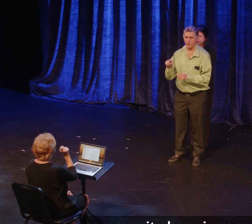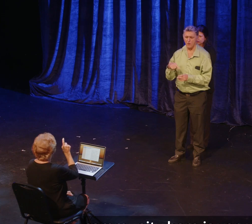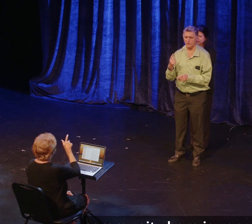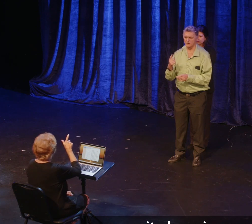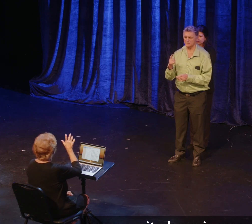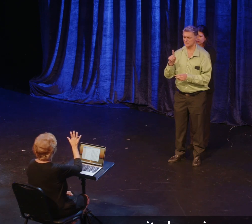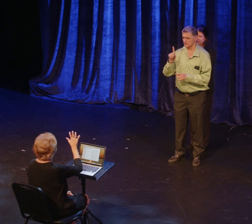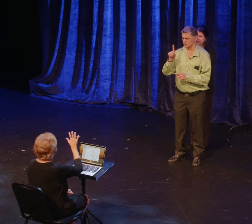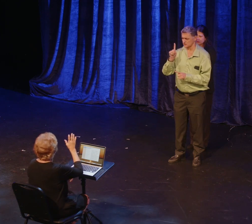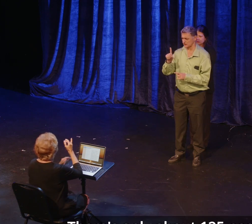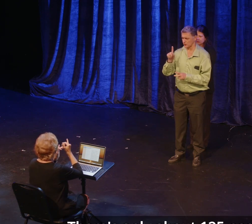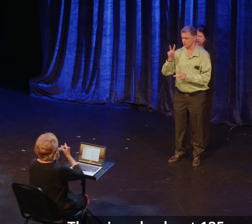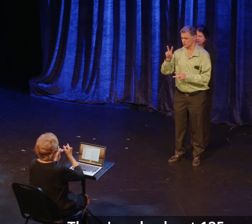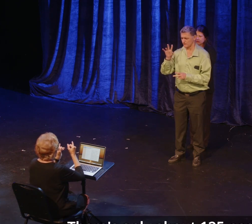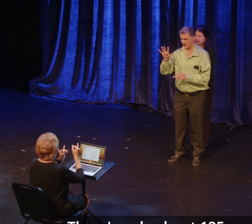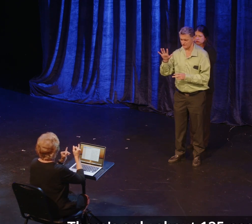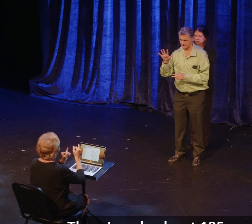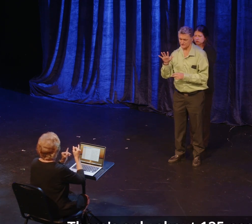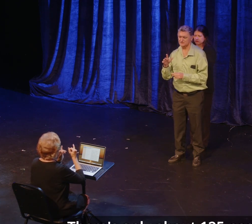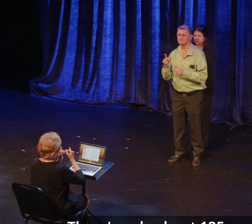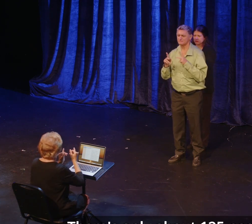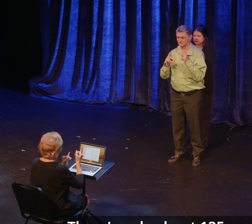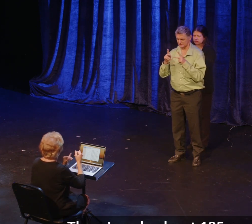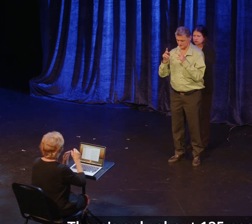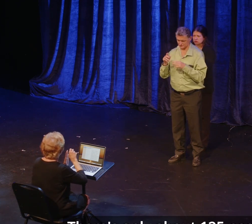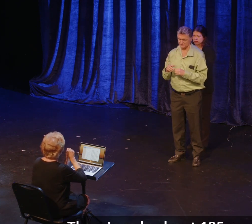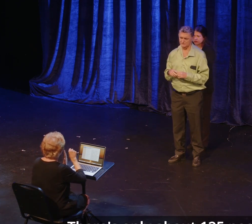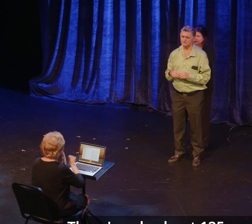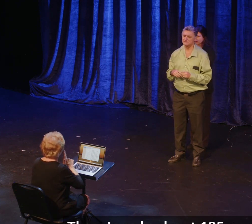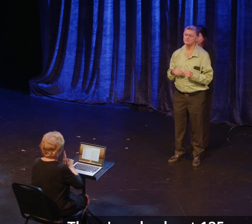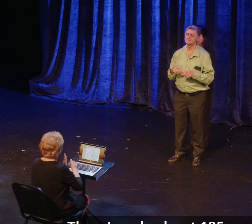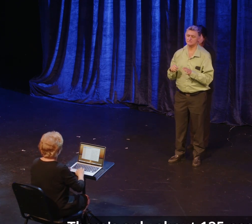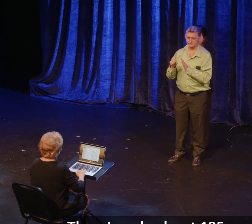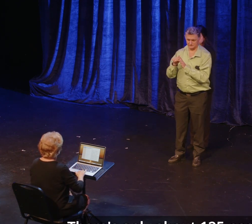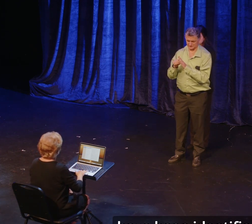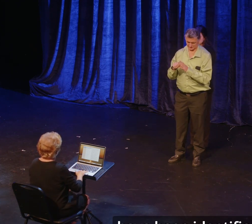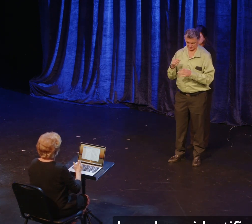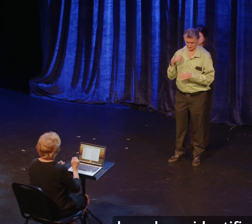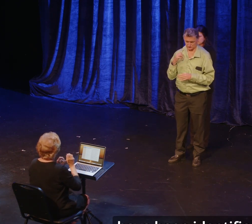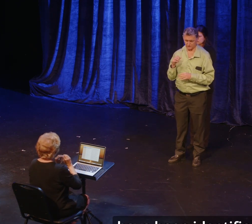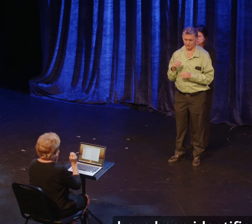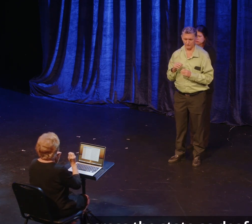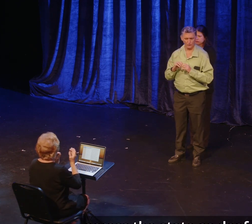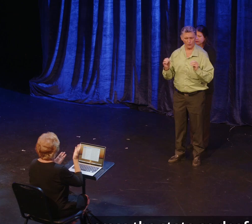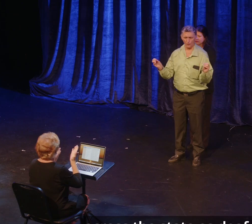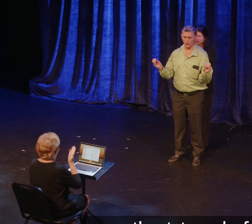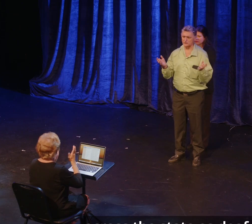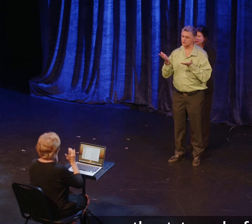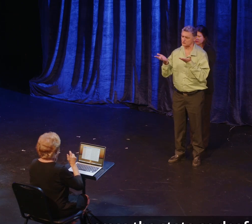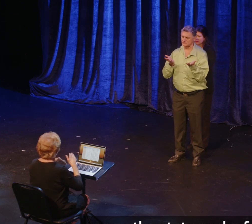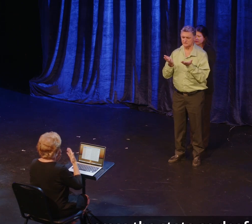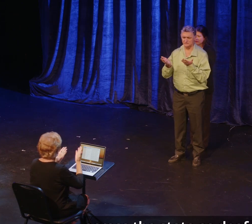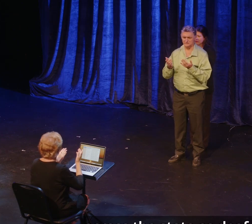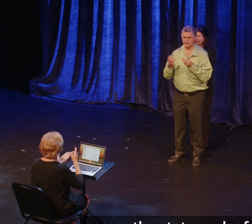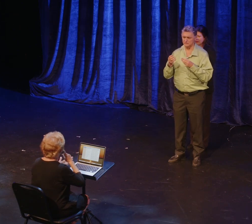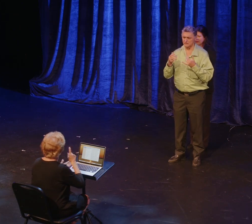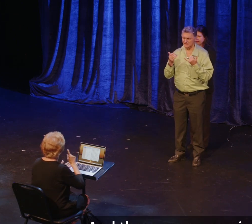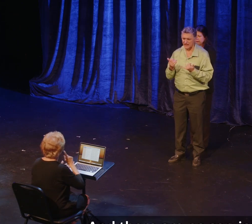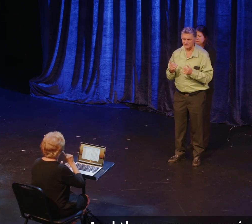very small. It's only about 125 people who have been identified across the state as deaf-blind, and there are